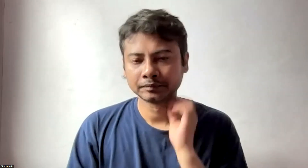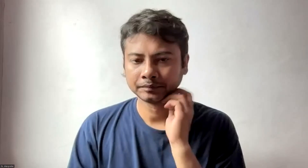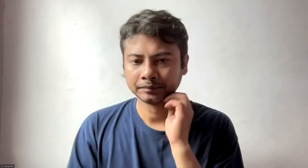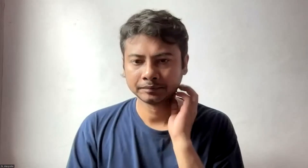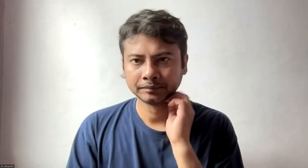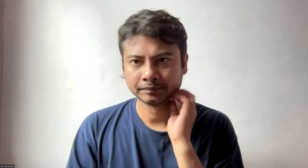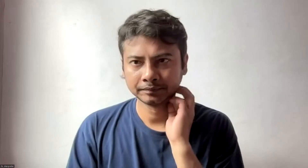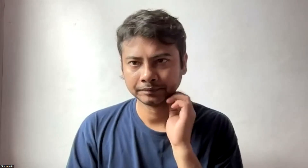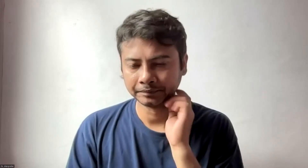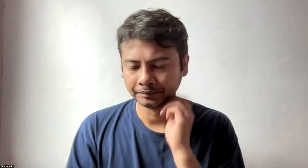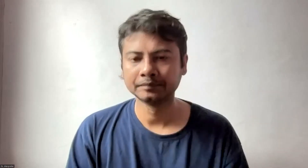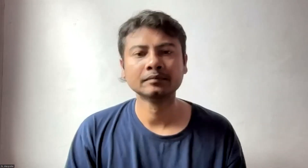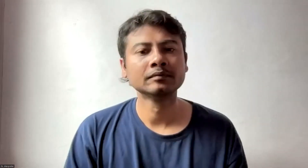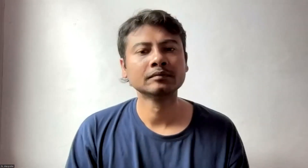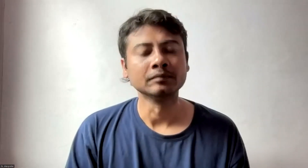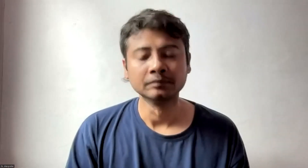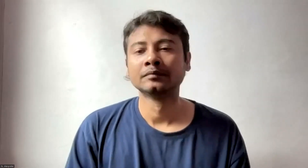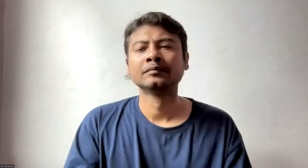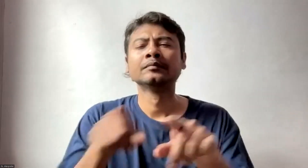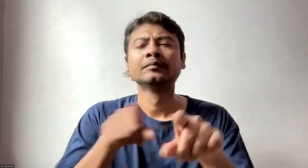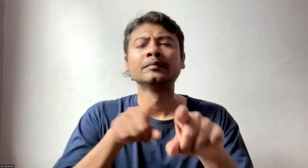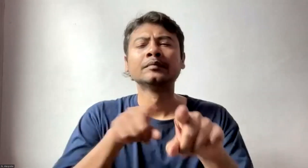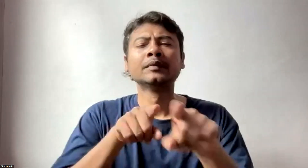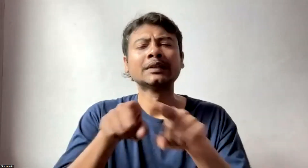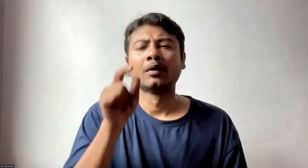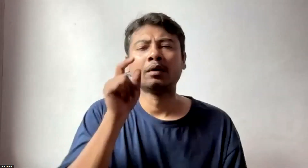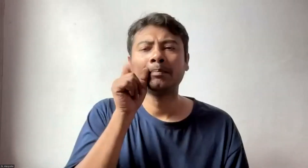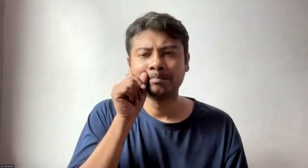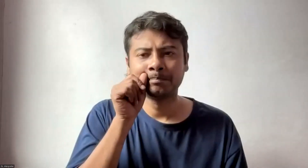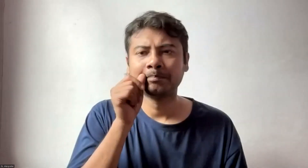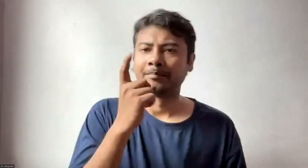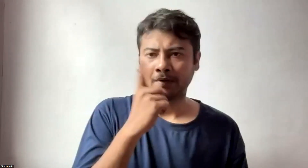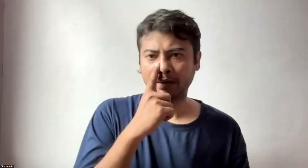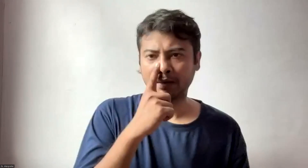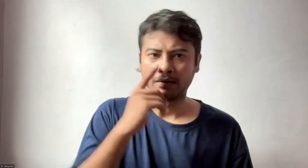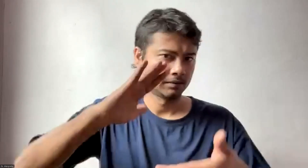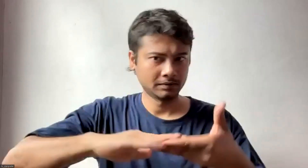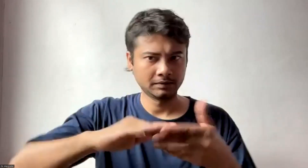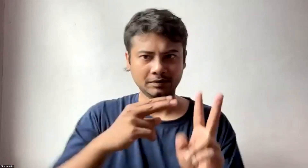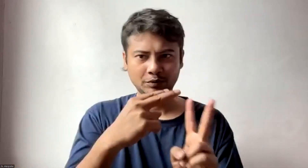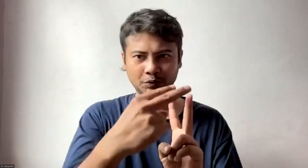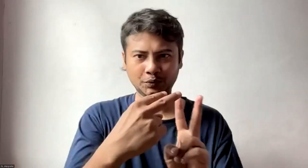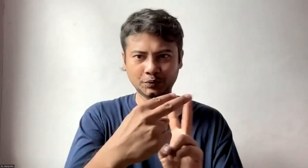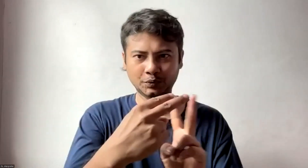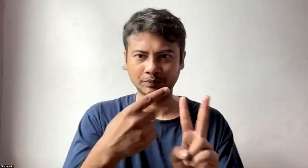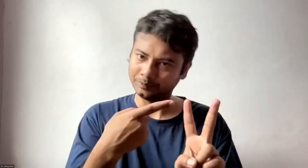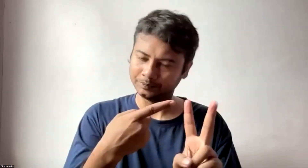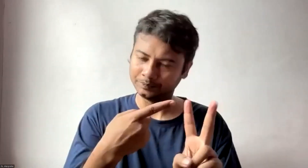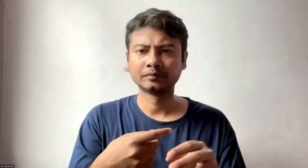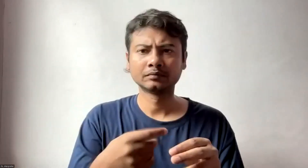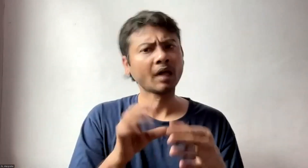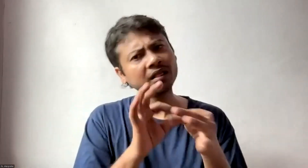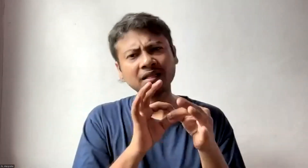For example, there is a husband wife, and they're having a nice relationship.